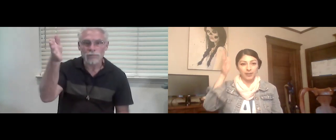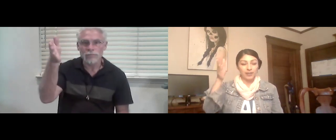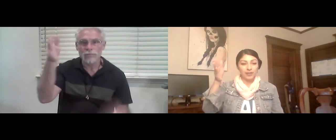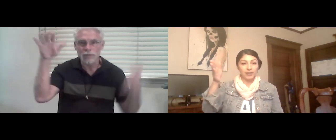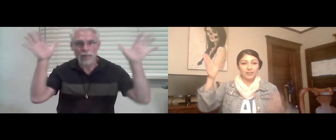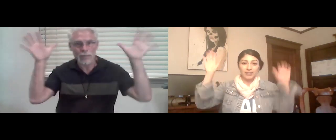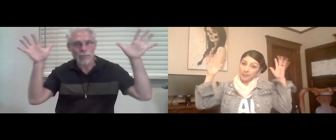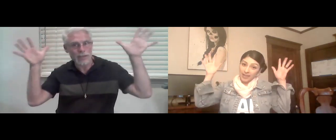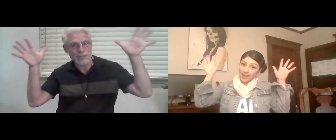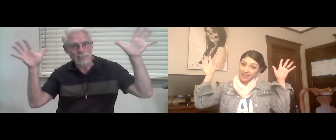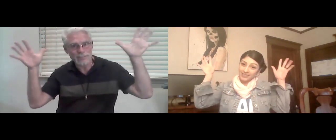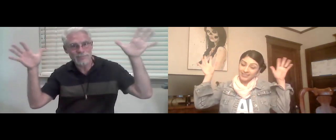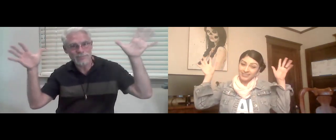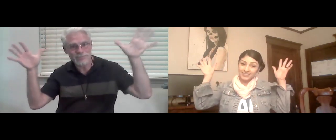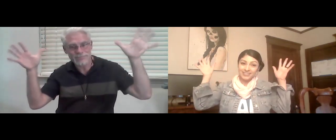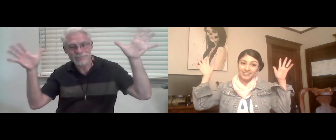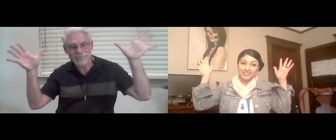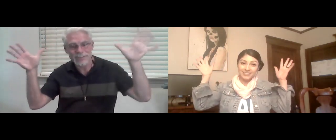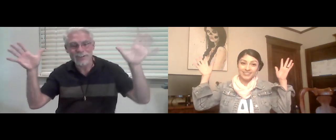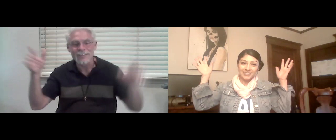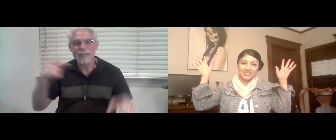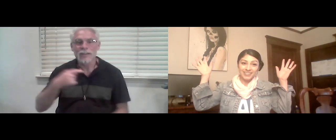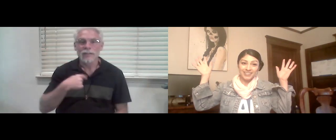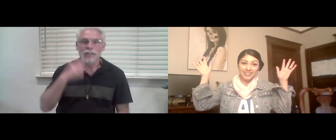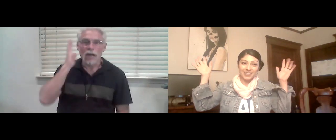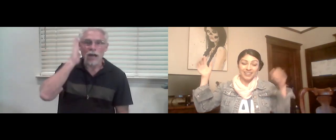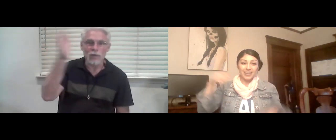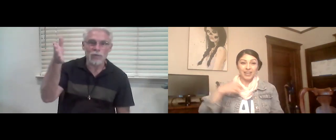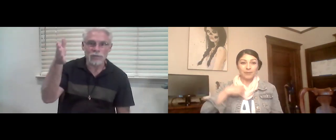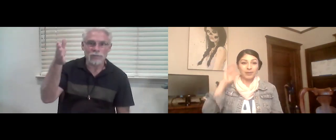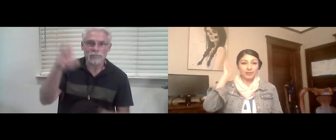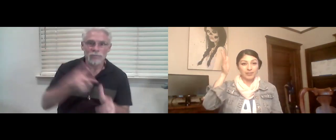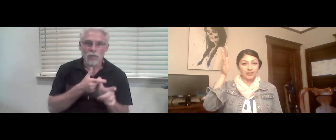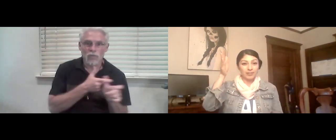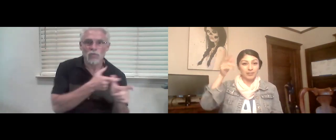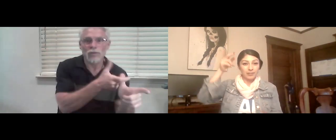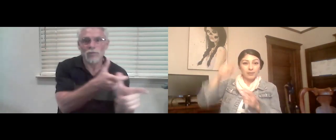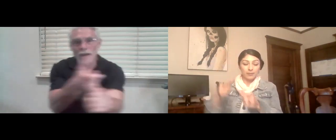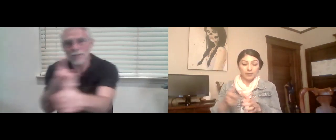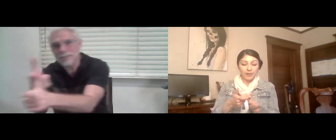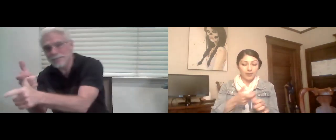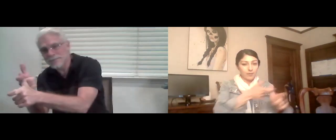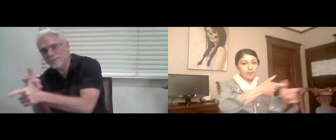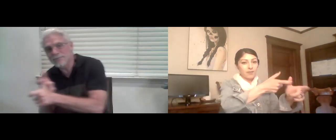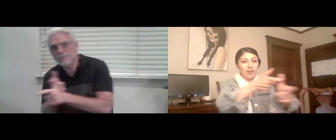will clap my hands. Good. I will run